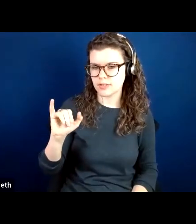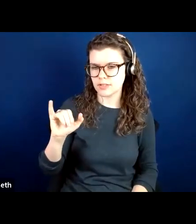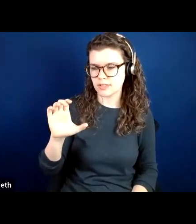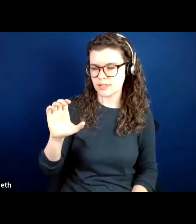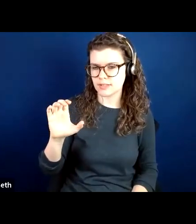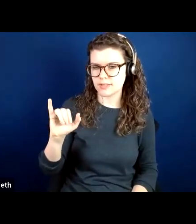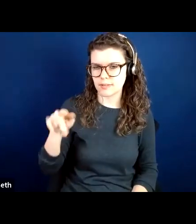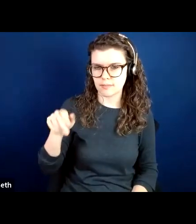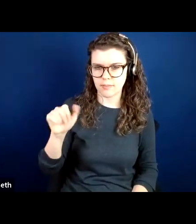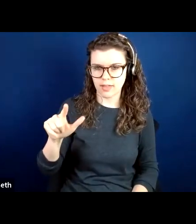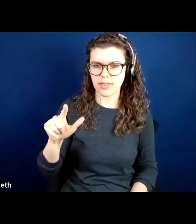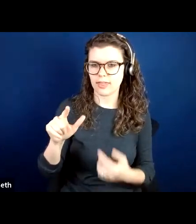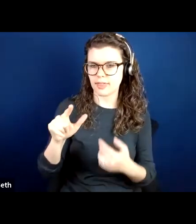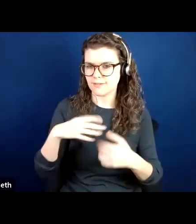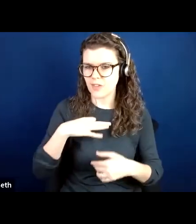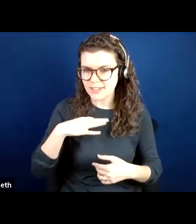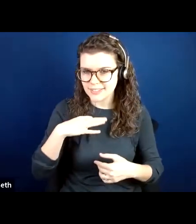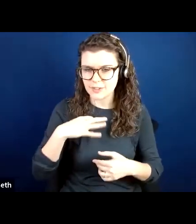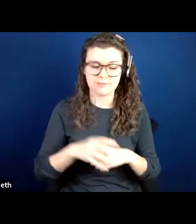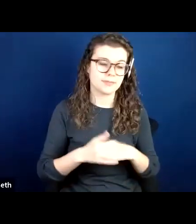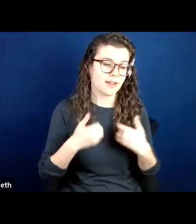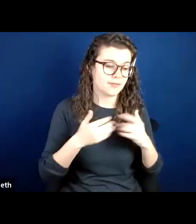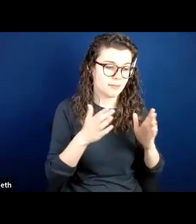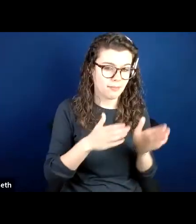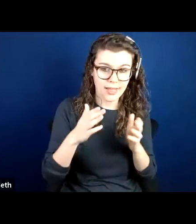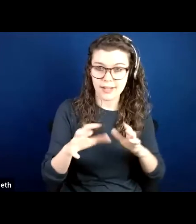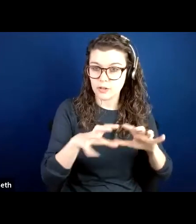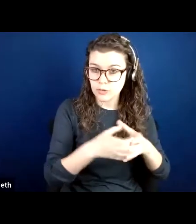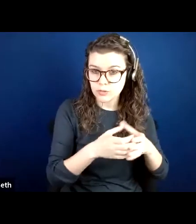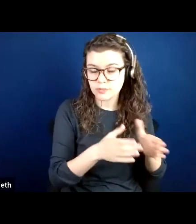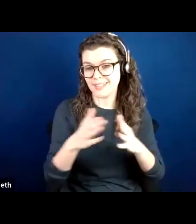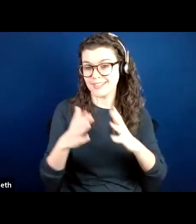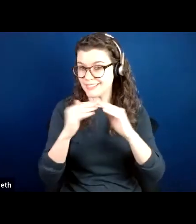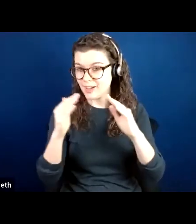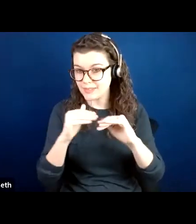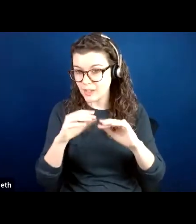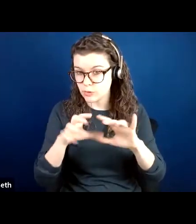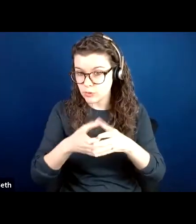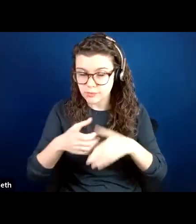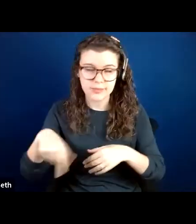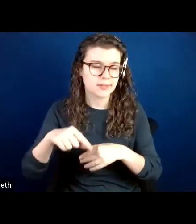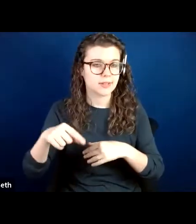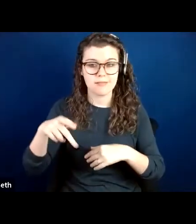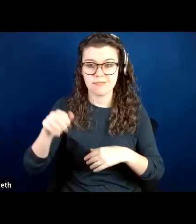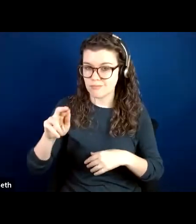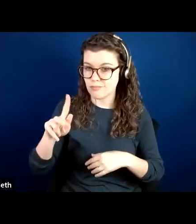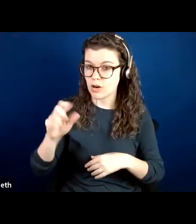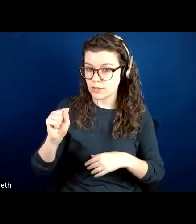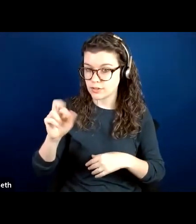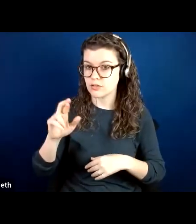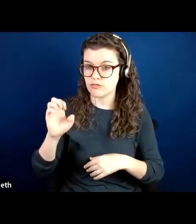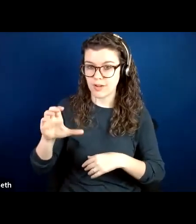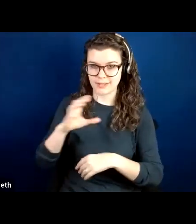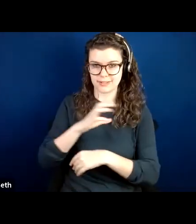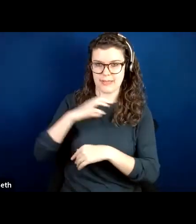development authorities, planning commissions, equal opportunity offices, and parks and recreation commissions. And these are